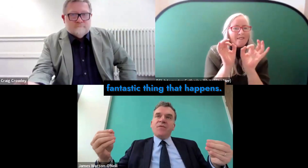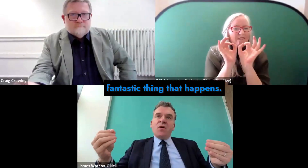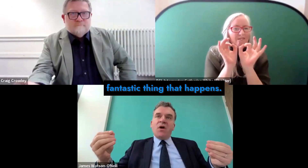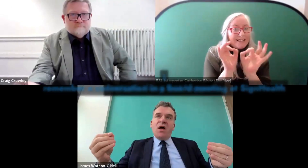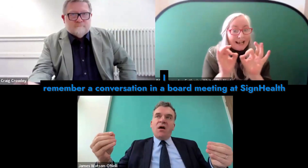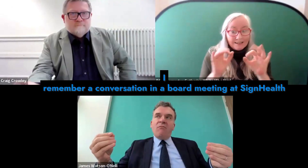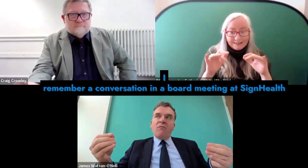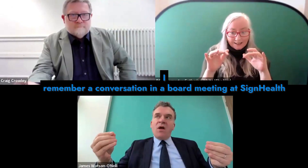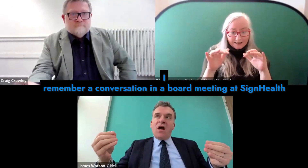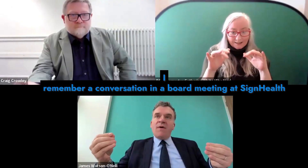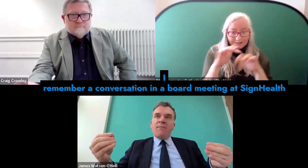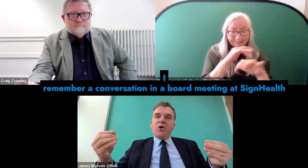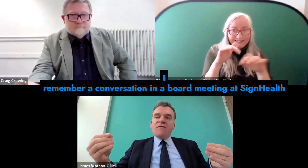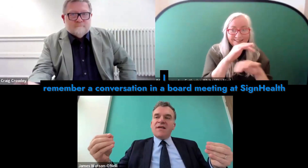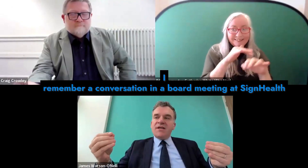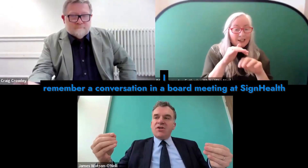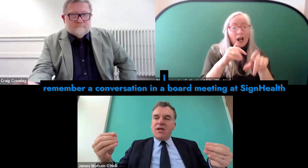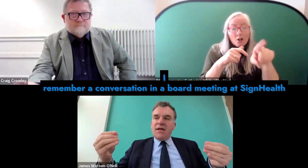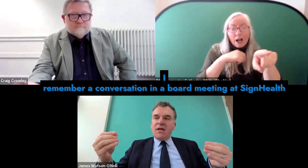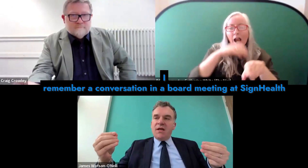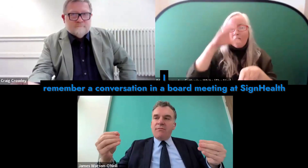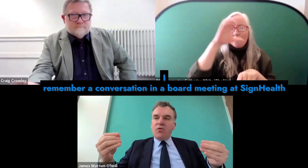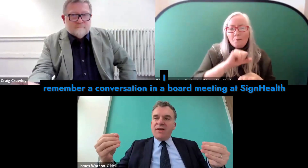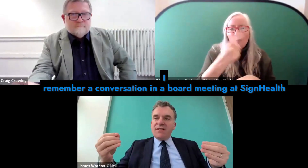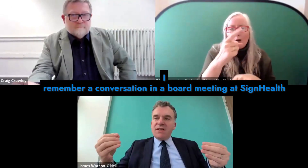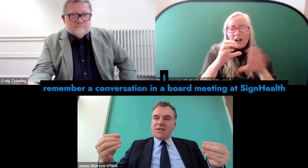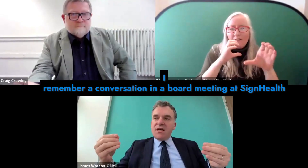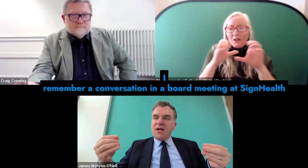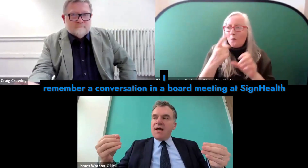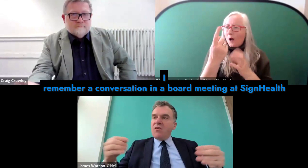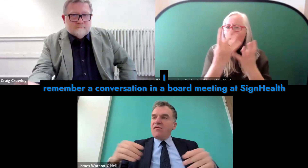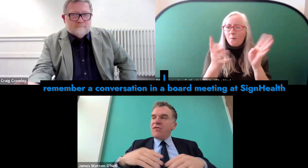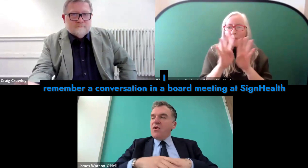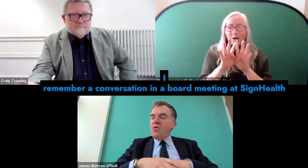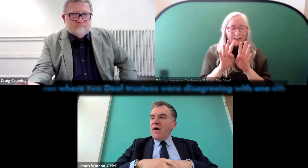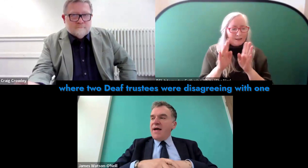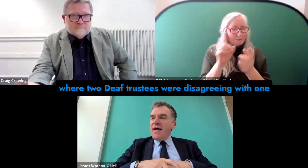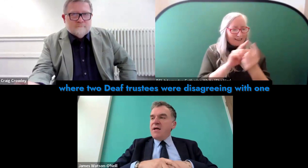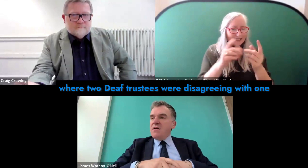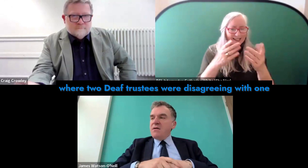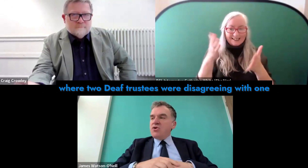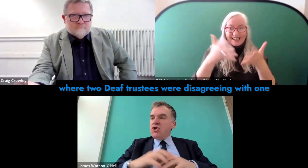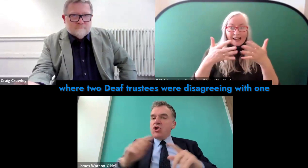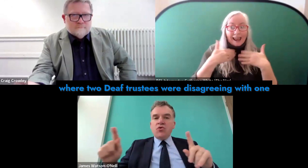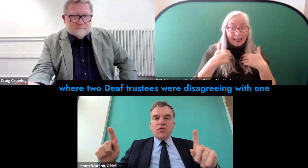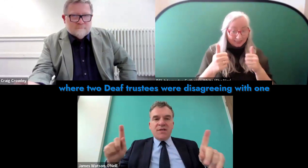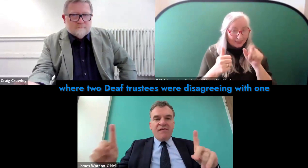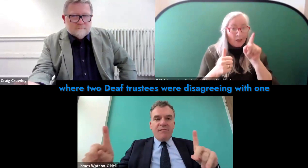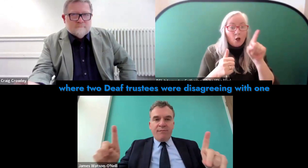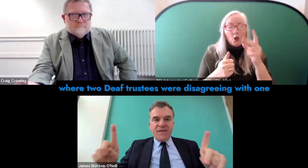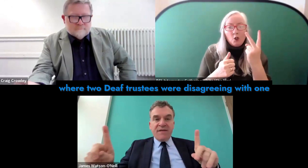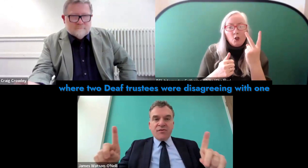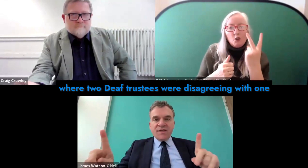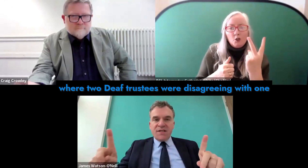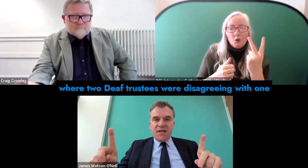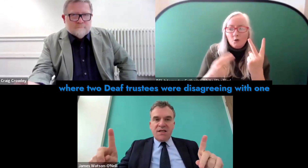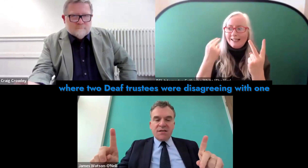happens. I remember a conversation in a board meeting at Sign Health where 2